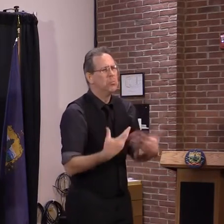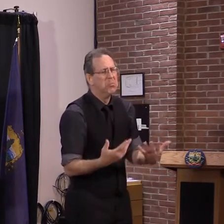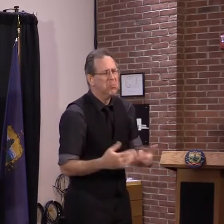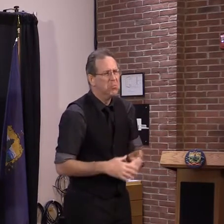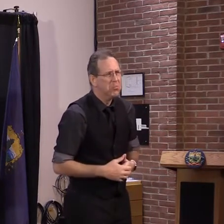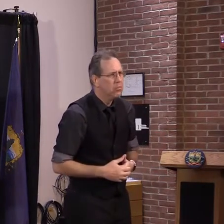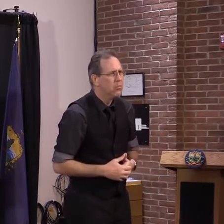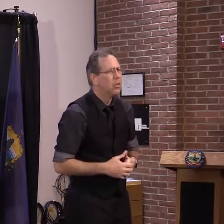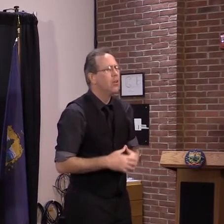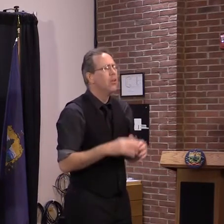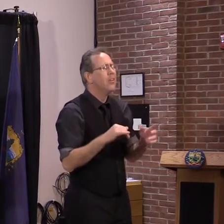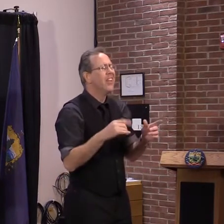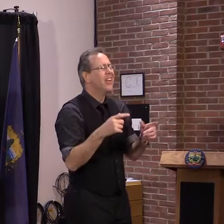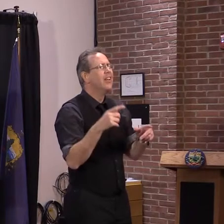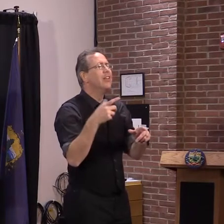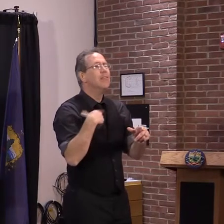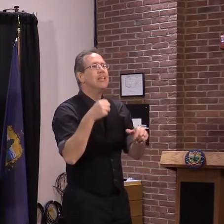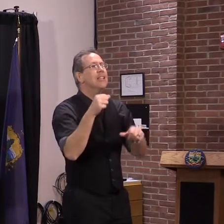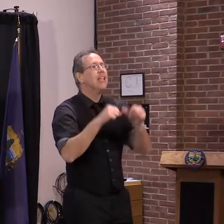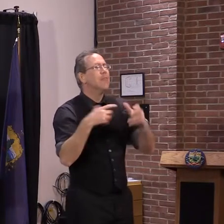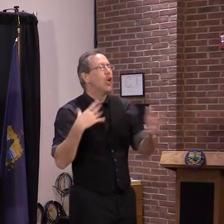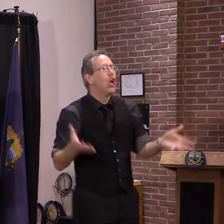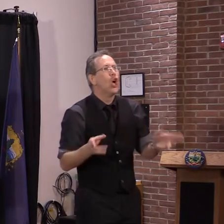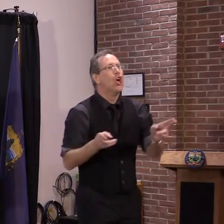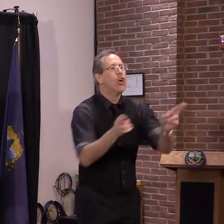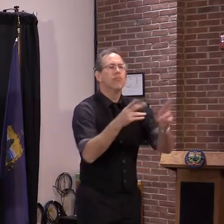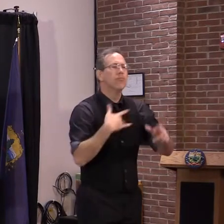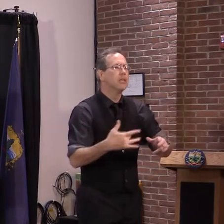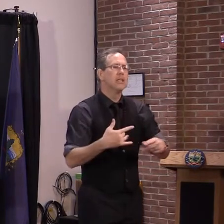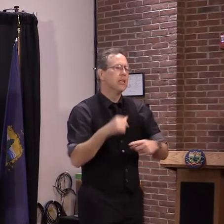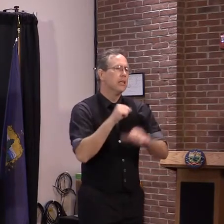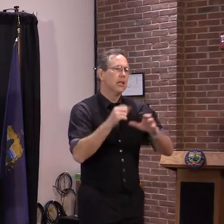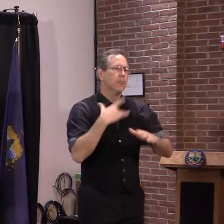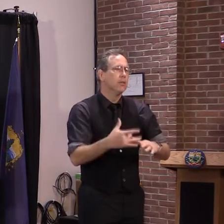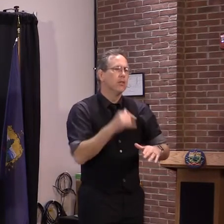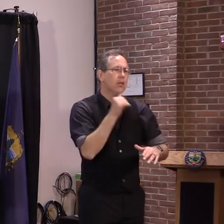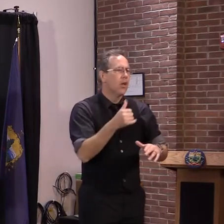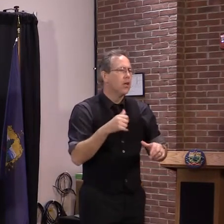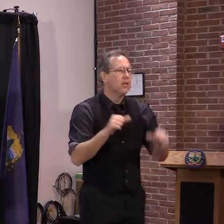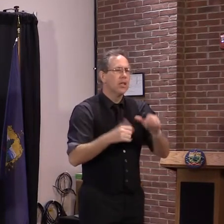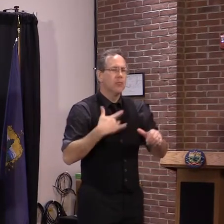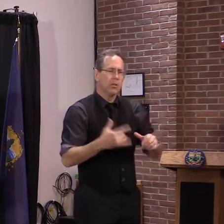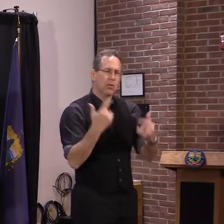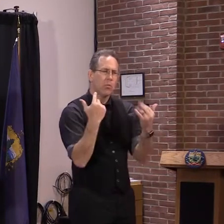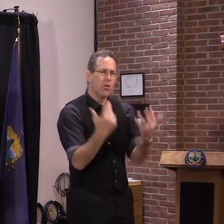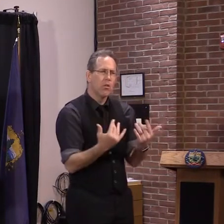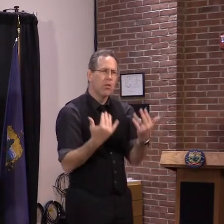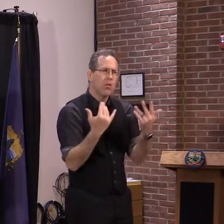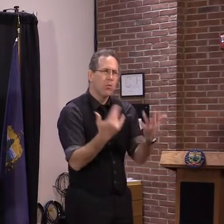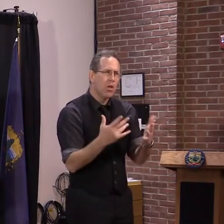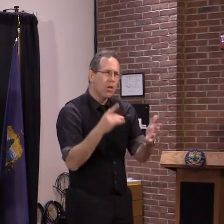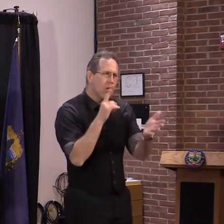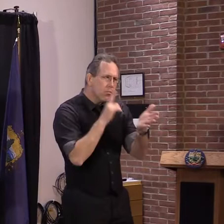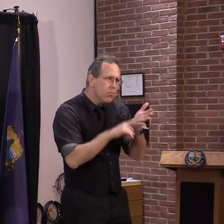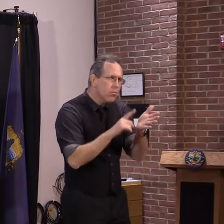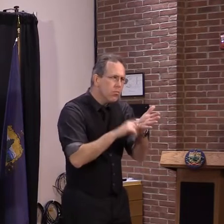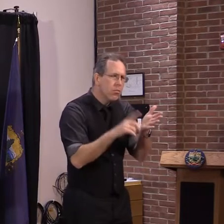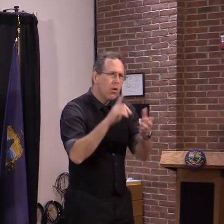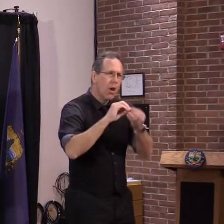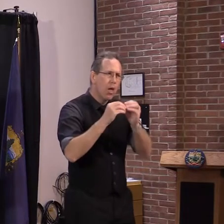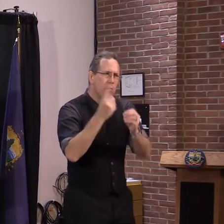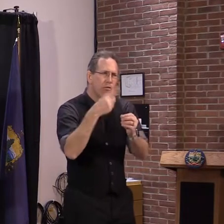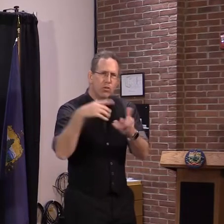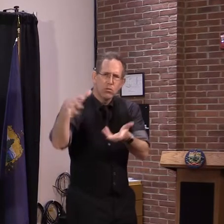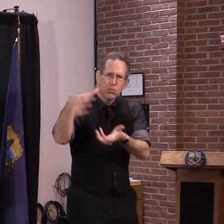of being pushed faster than the data would support regarding dose and number of shots required for strong